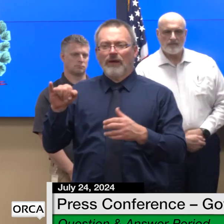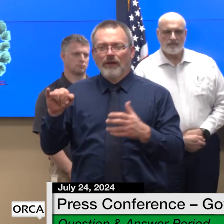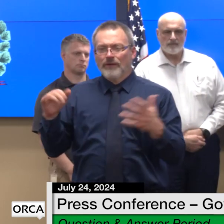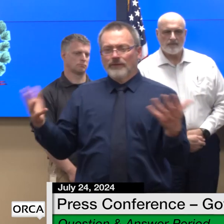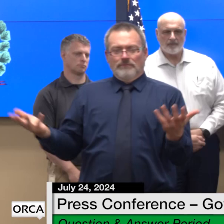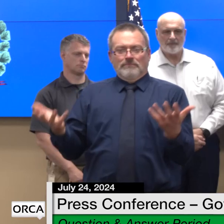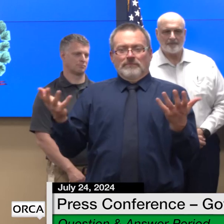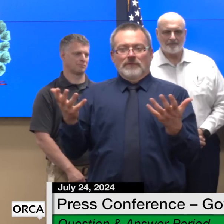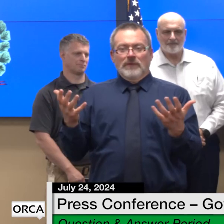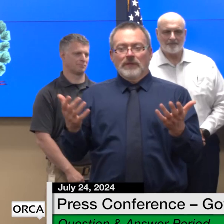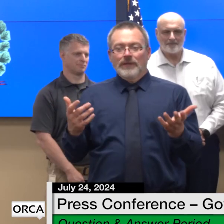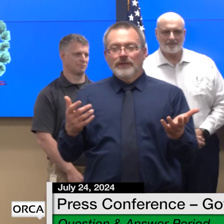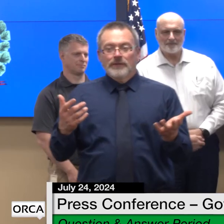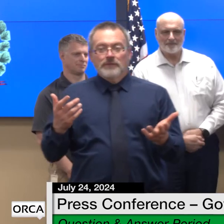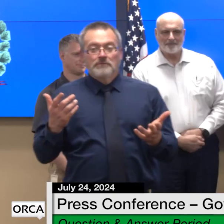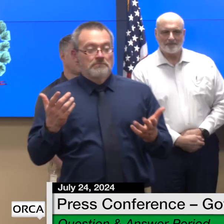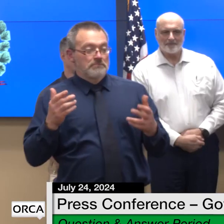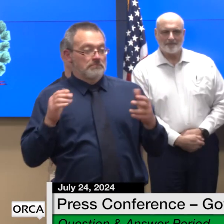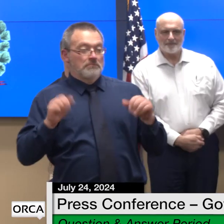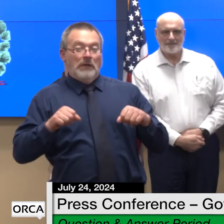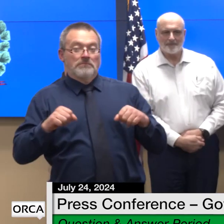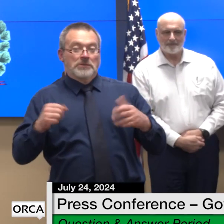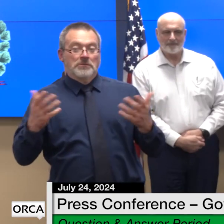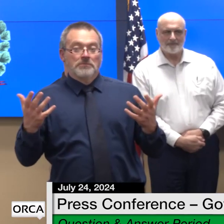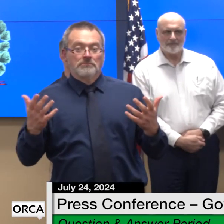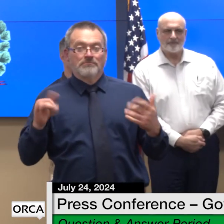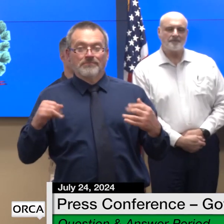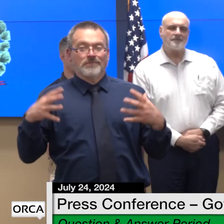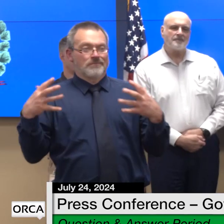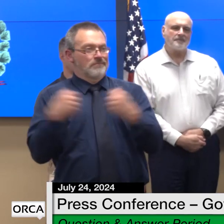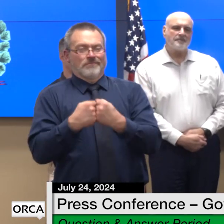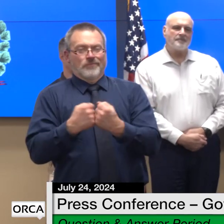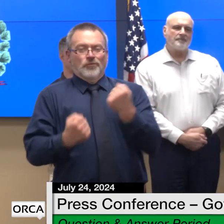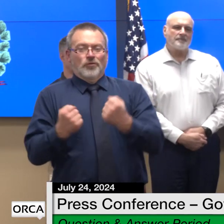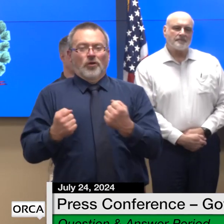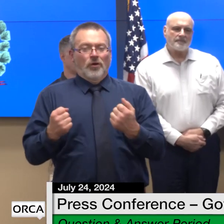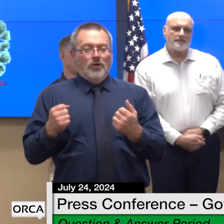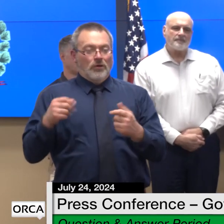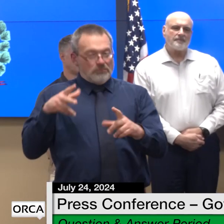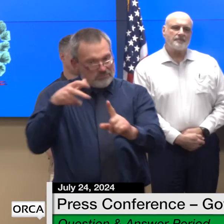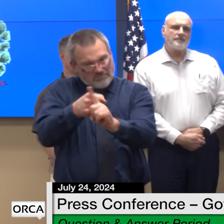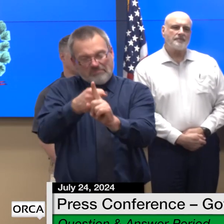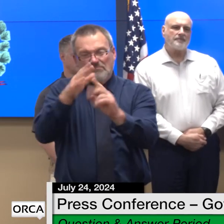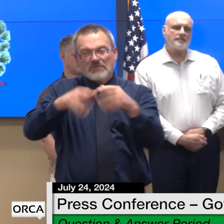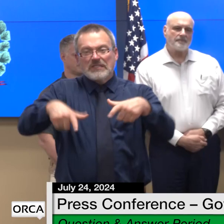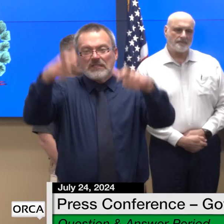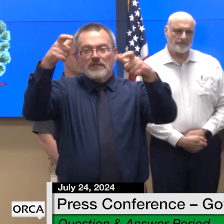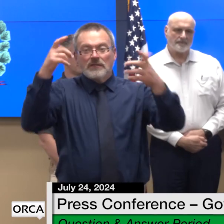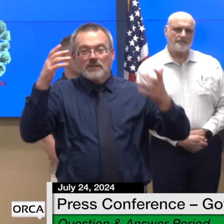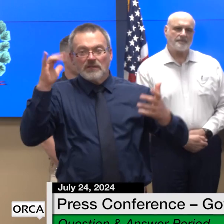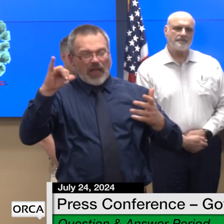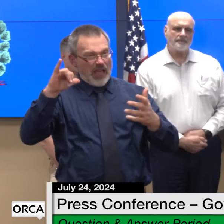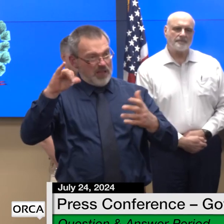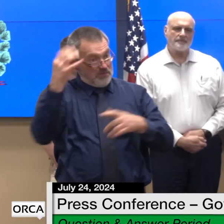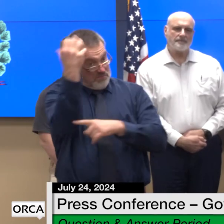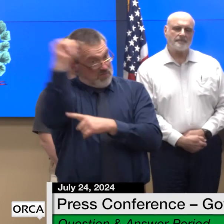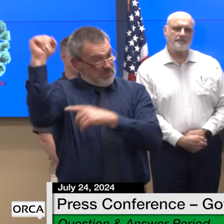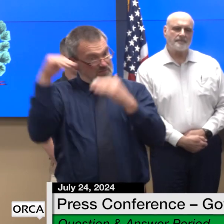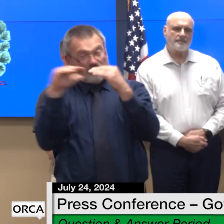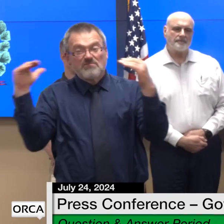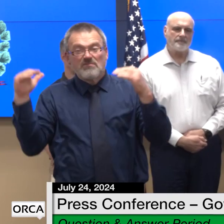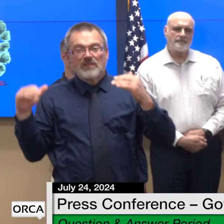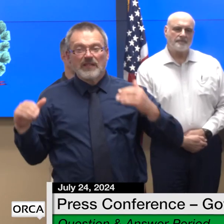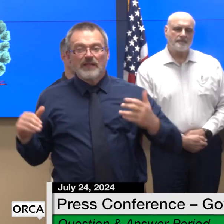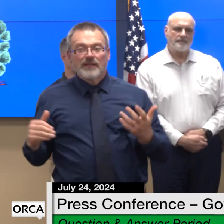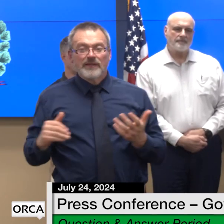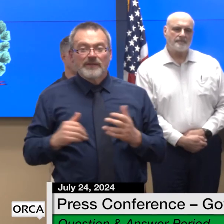been. I don't know. I mean, crashing your vehicle yeah. into a building in protest of something, of